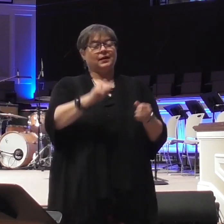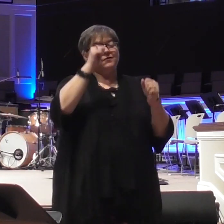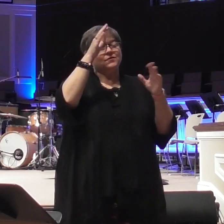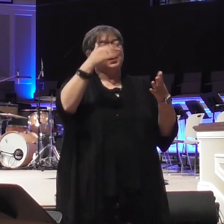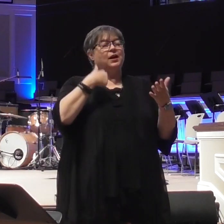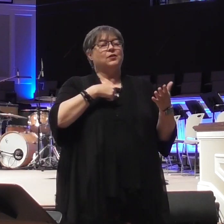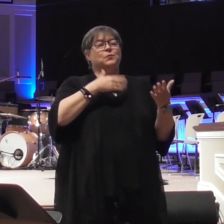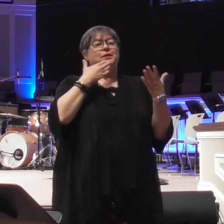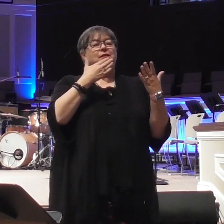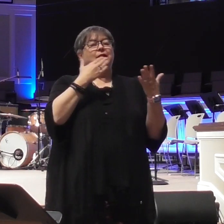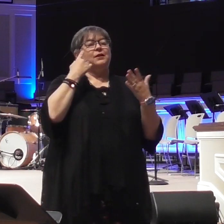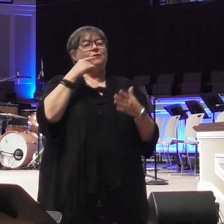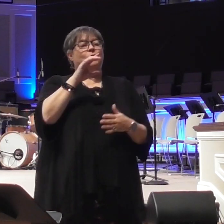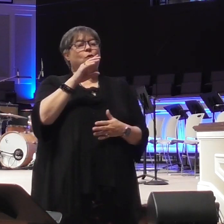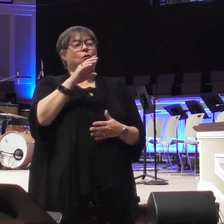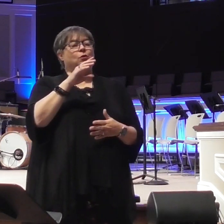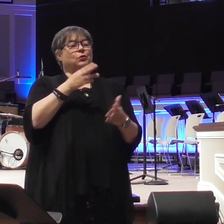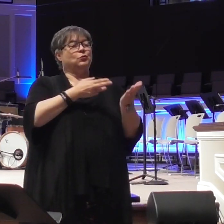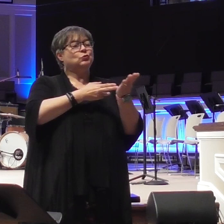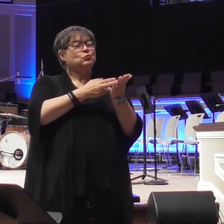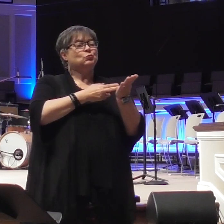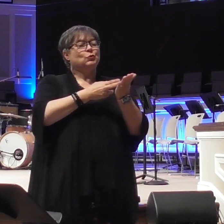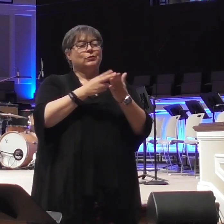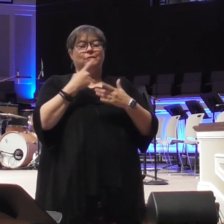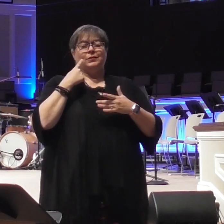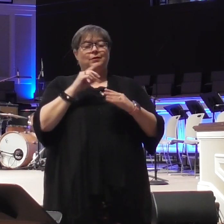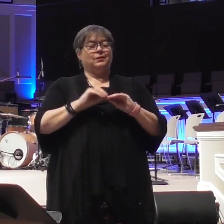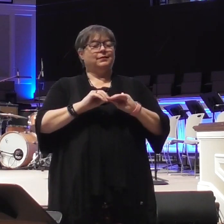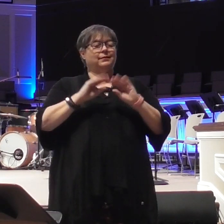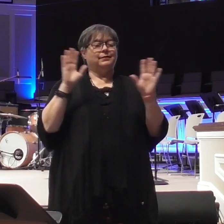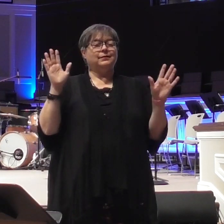Father, we thank you for the truth preached so clearly today.